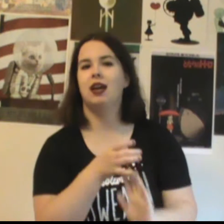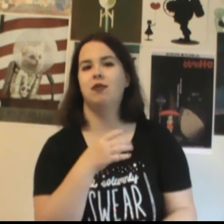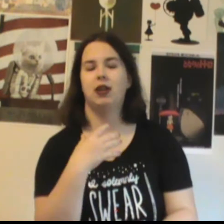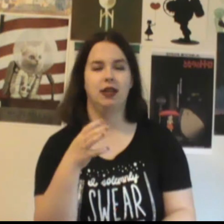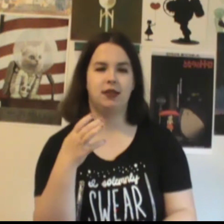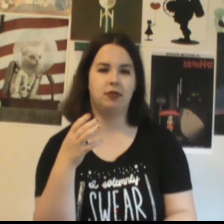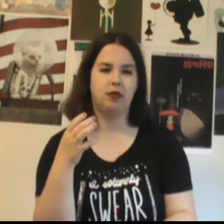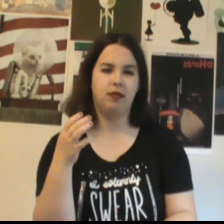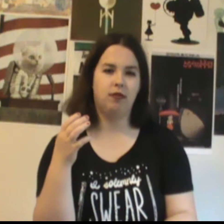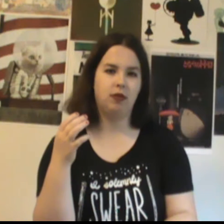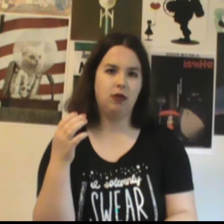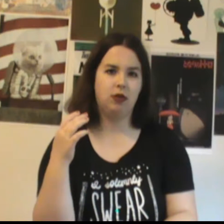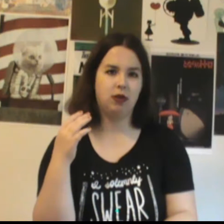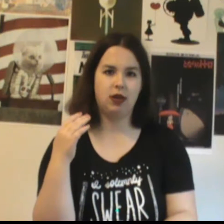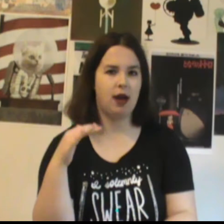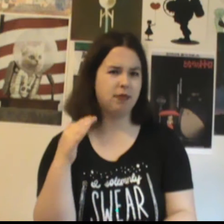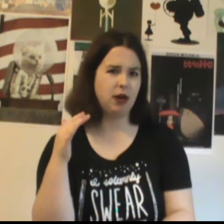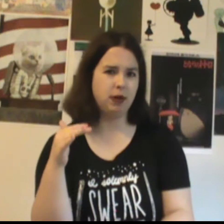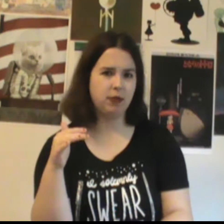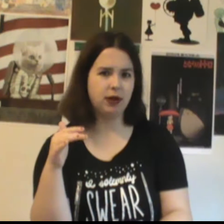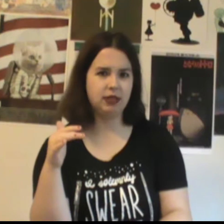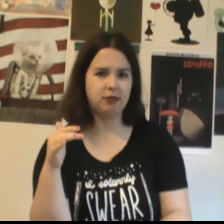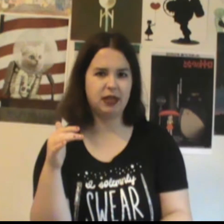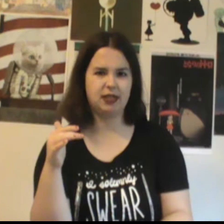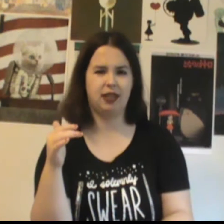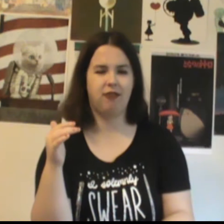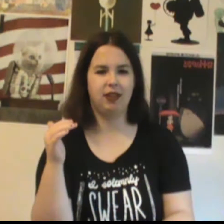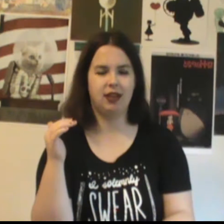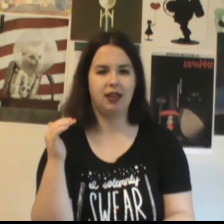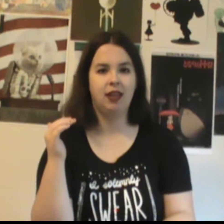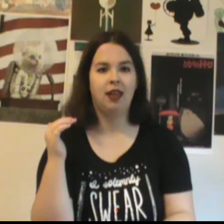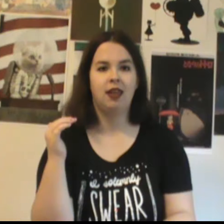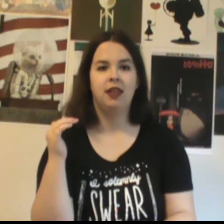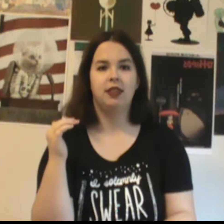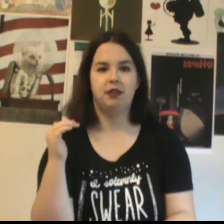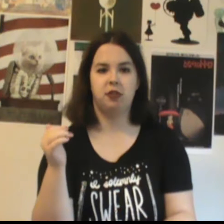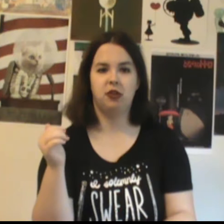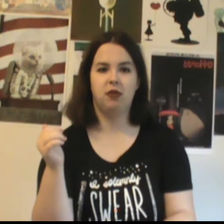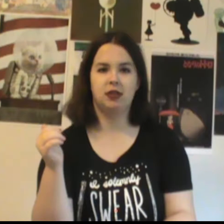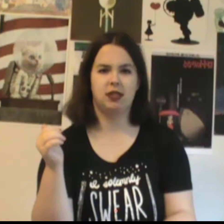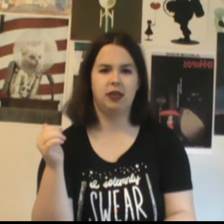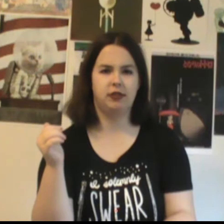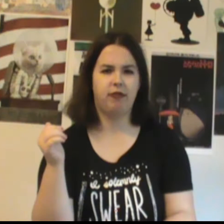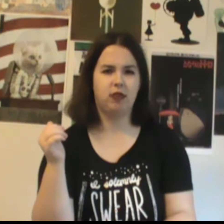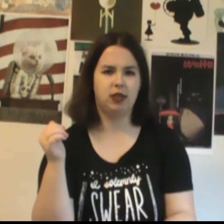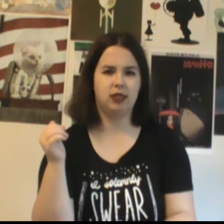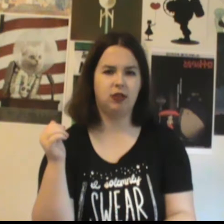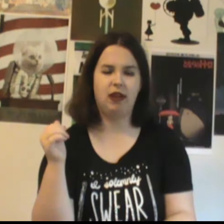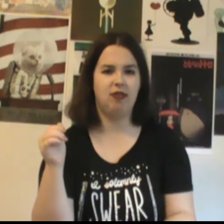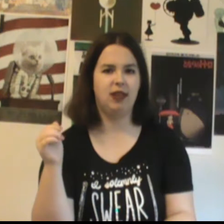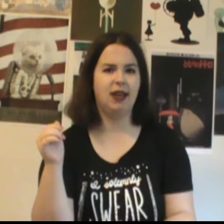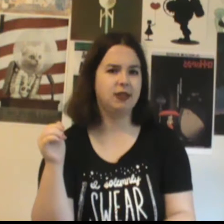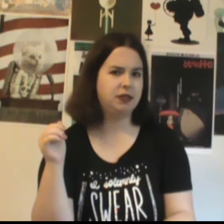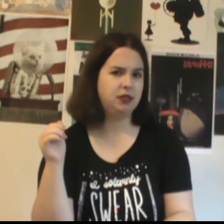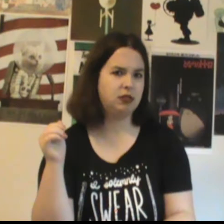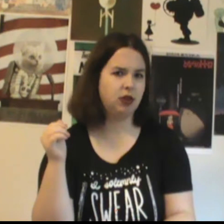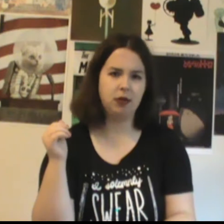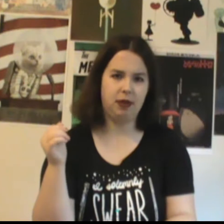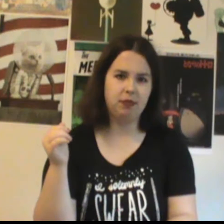have yet to sort of calm down my worries because I feel like this show is going to focus so heavily on certain